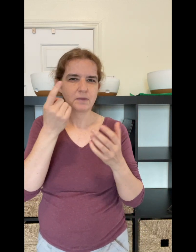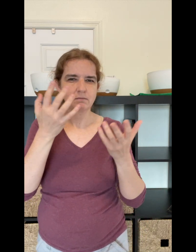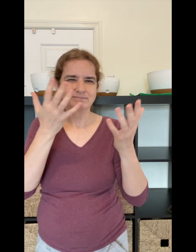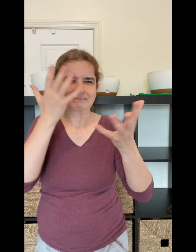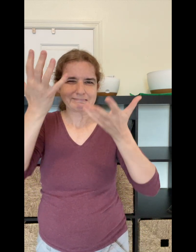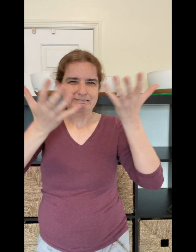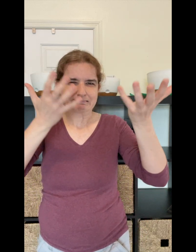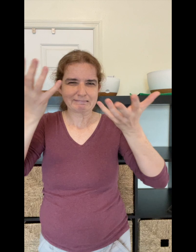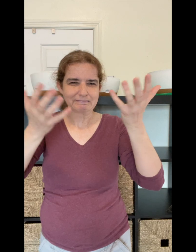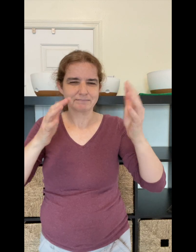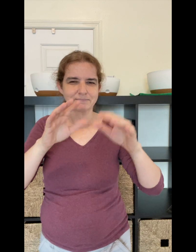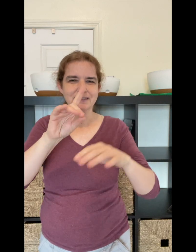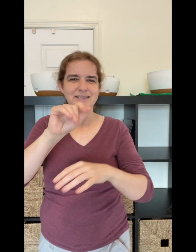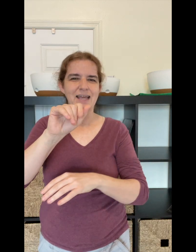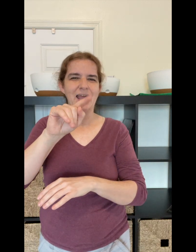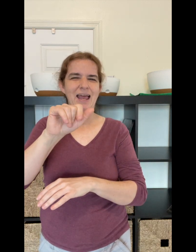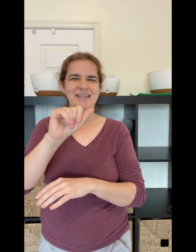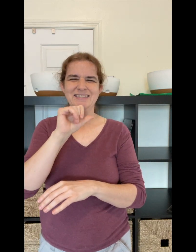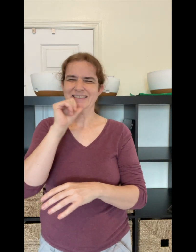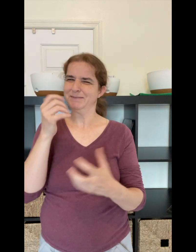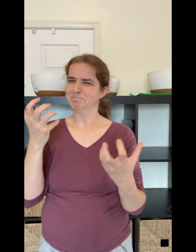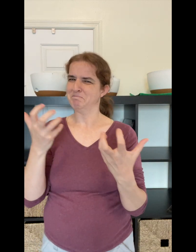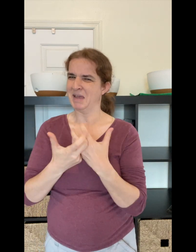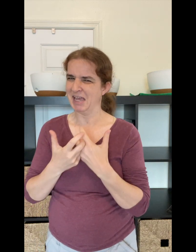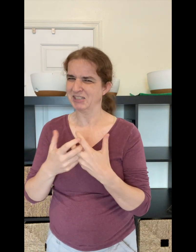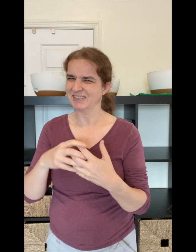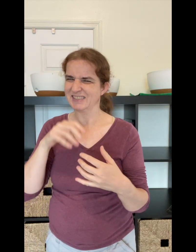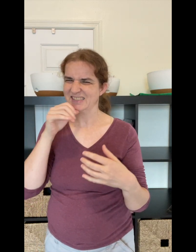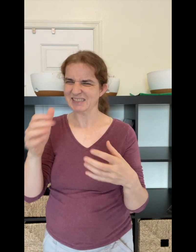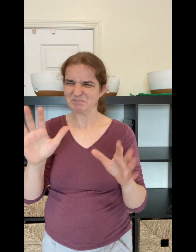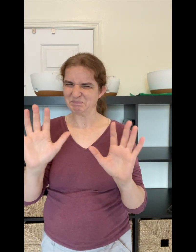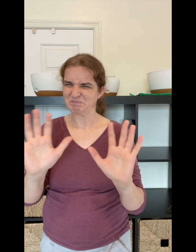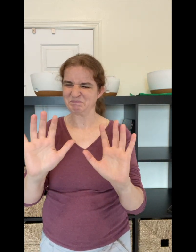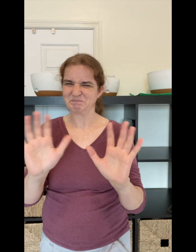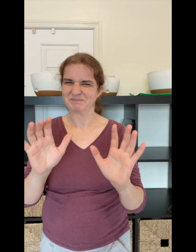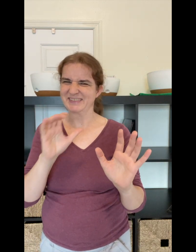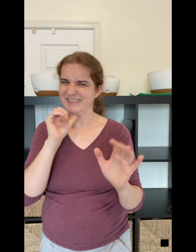see something that's wrong, something in the data doesn't match.